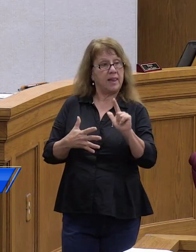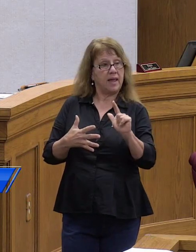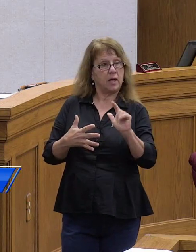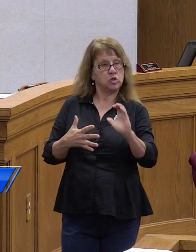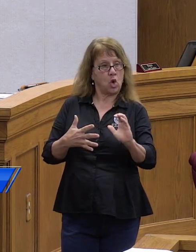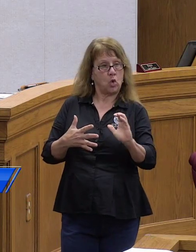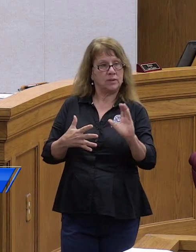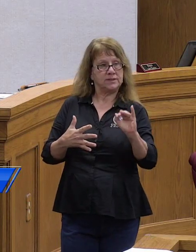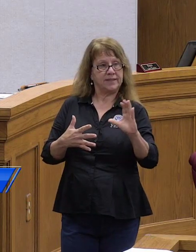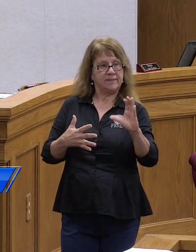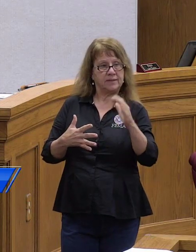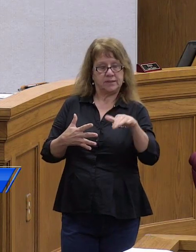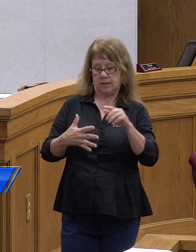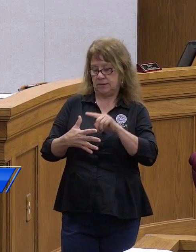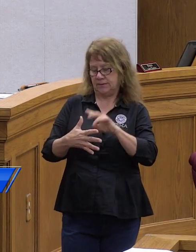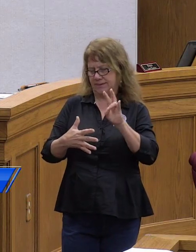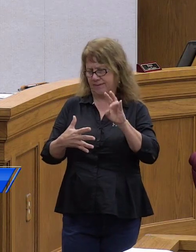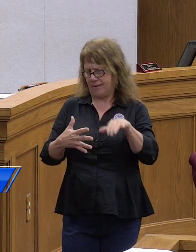7,214 MREs,